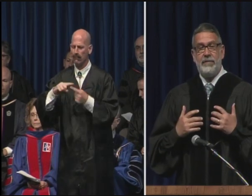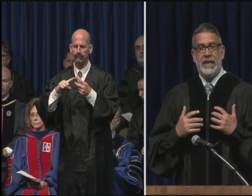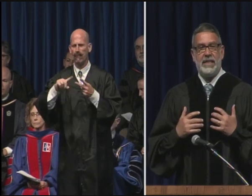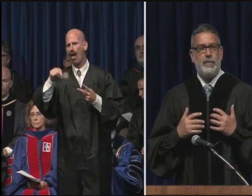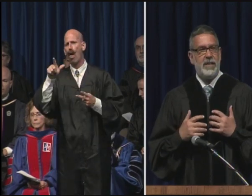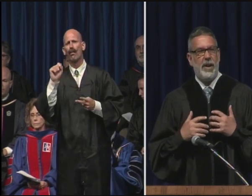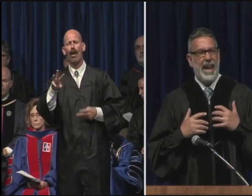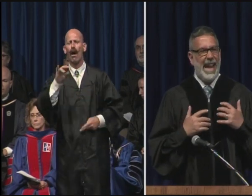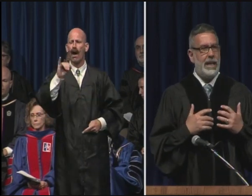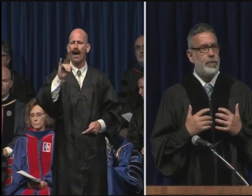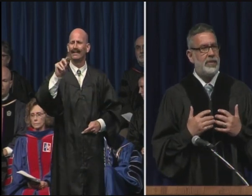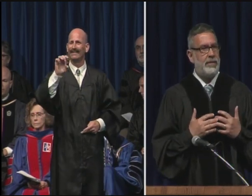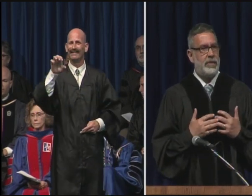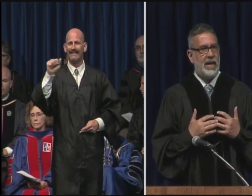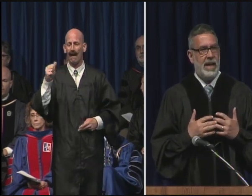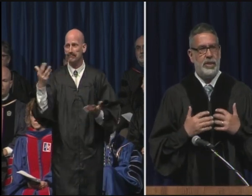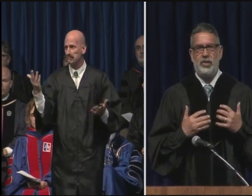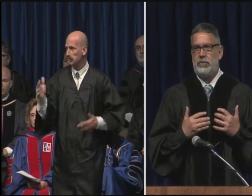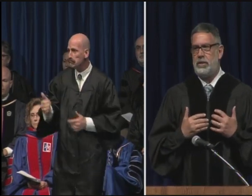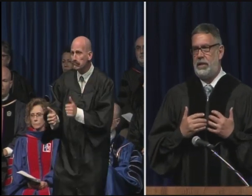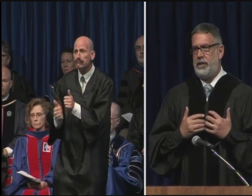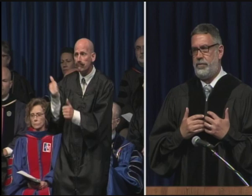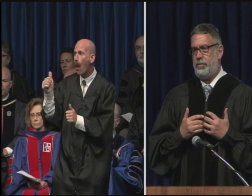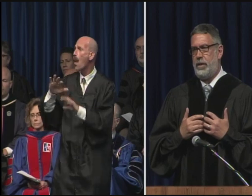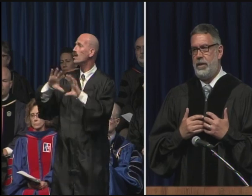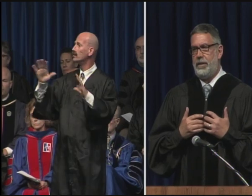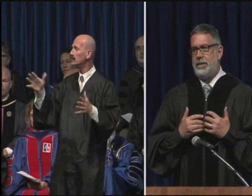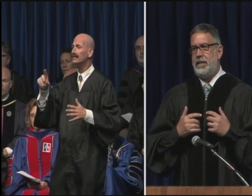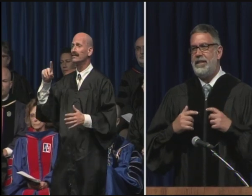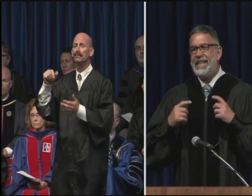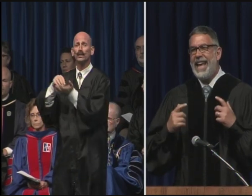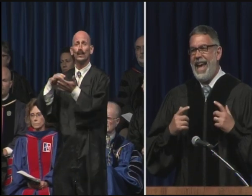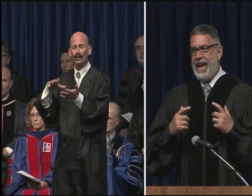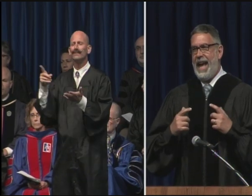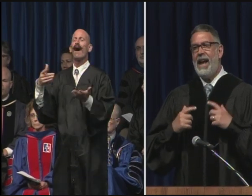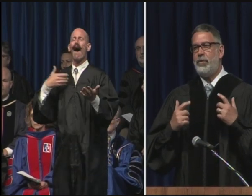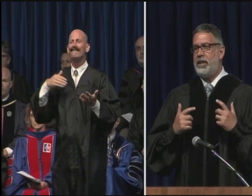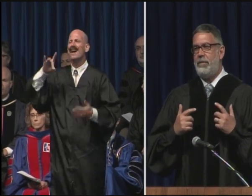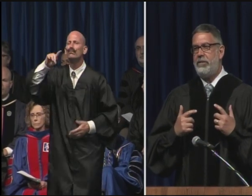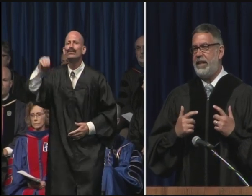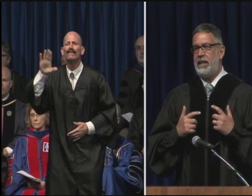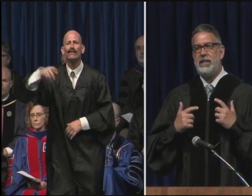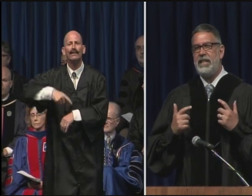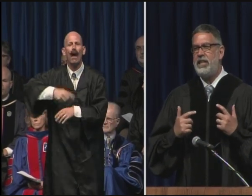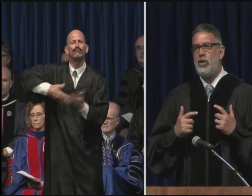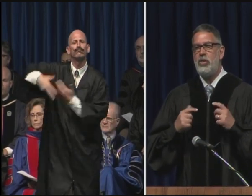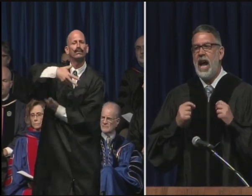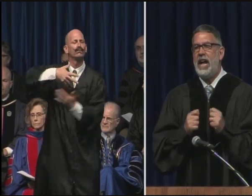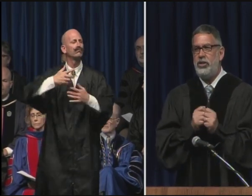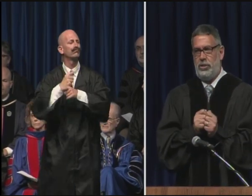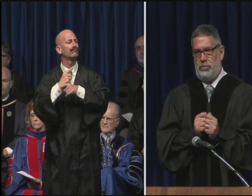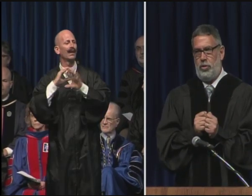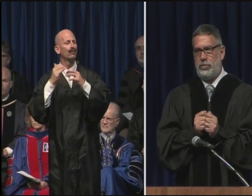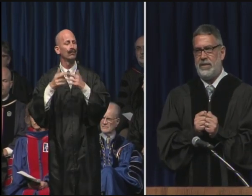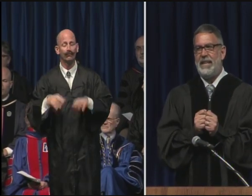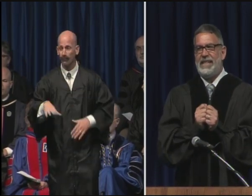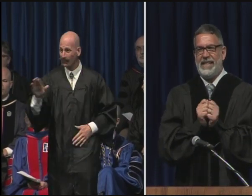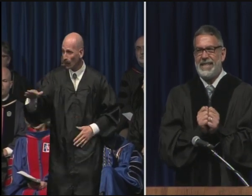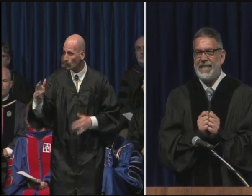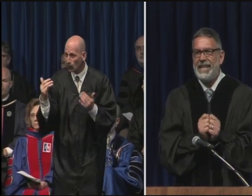kids spend about 80% of their time in the general classroom. Today, African American and Latino 9-year-olds succeed in